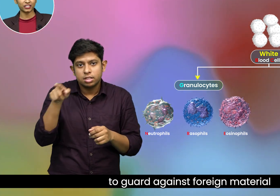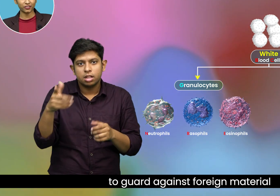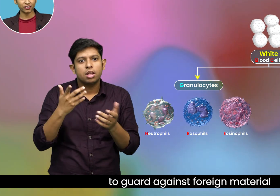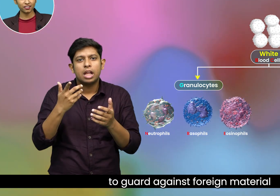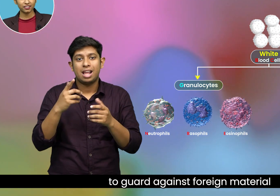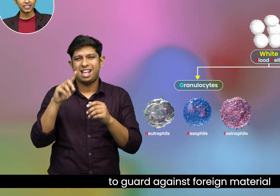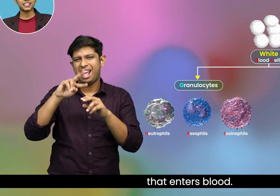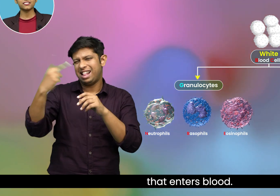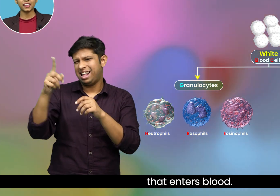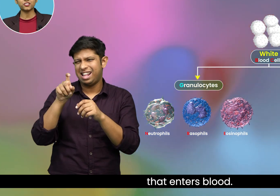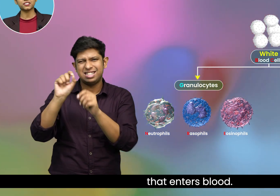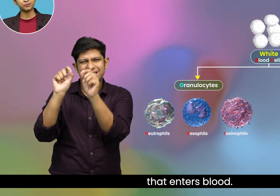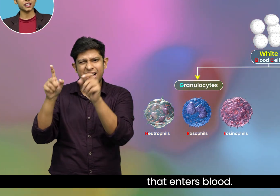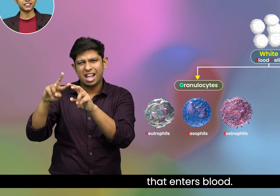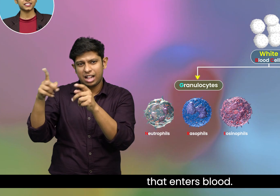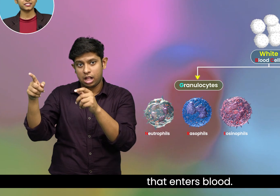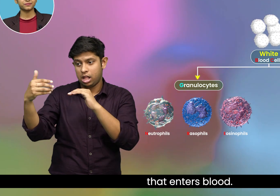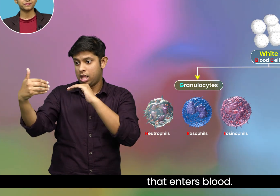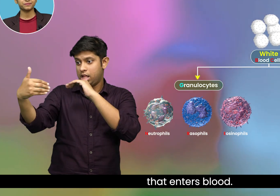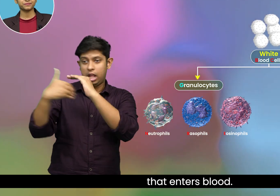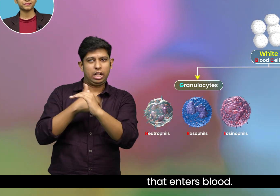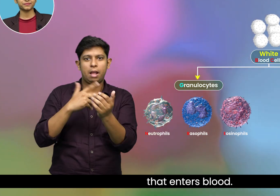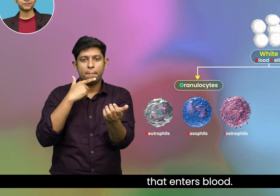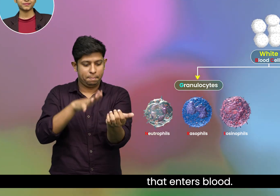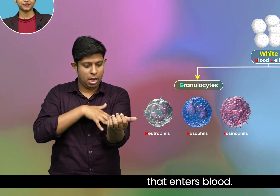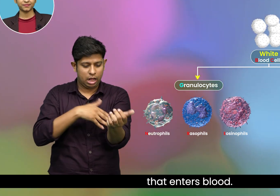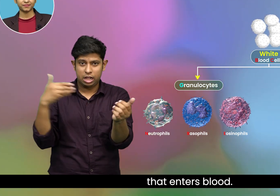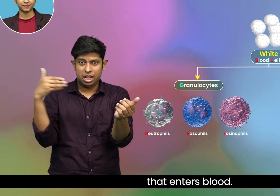foreign material that enters blood.